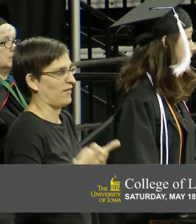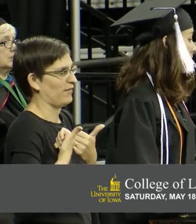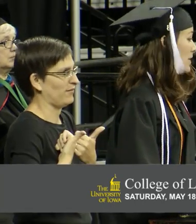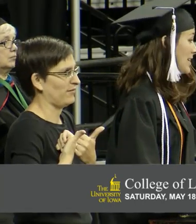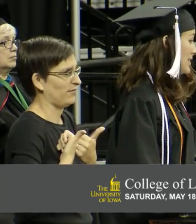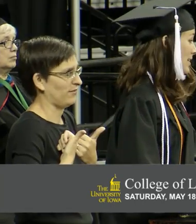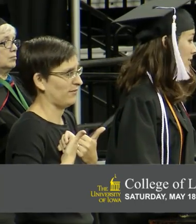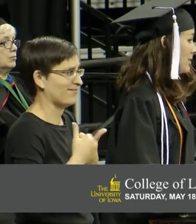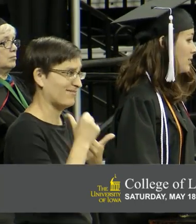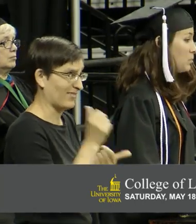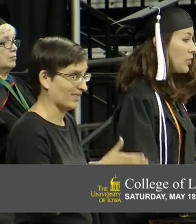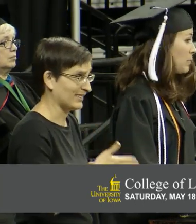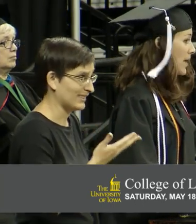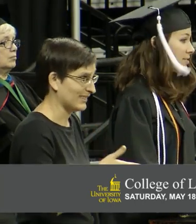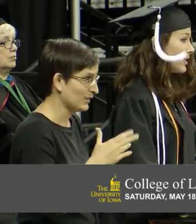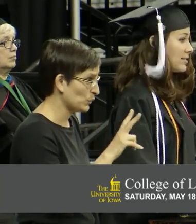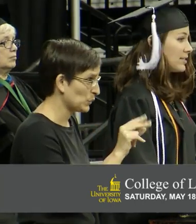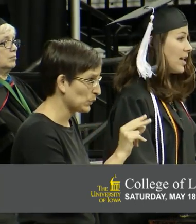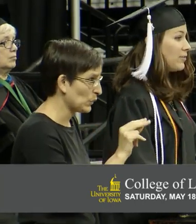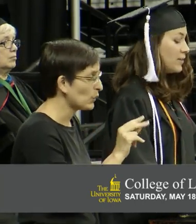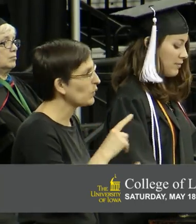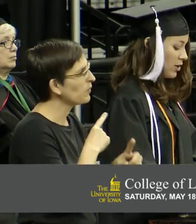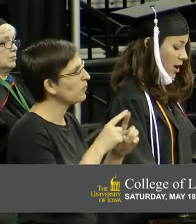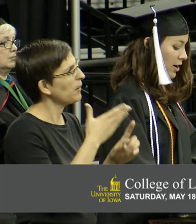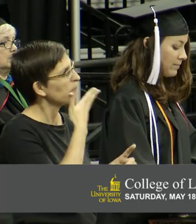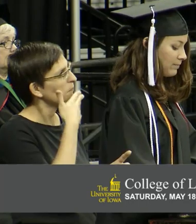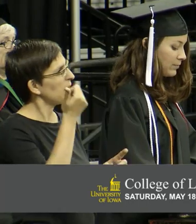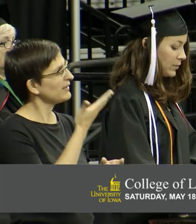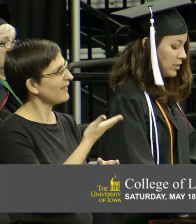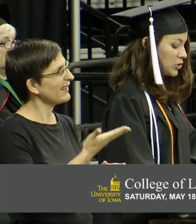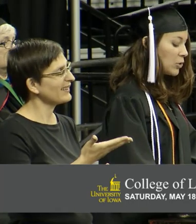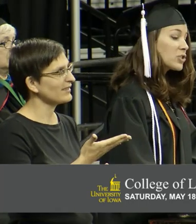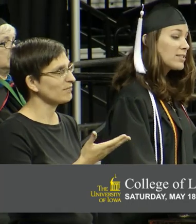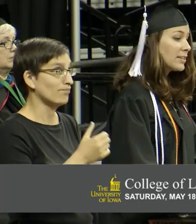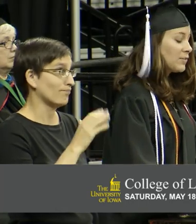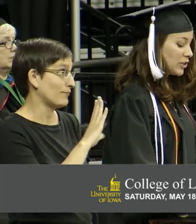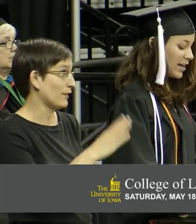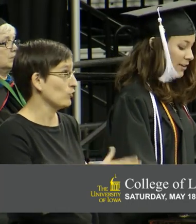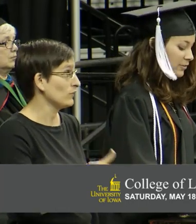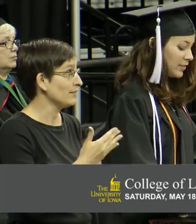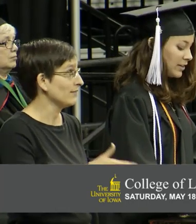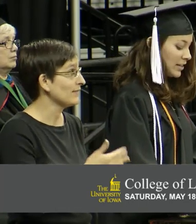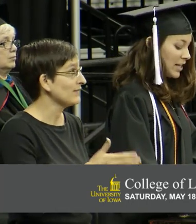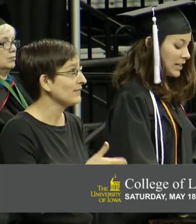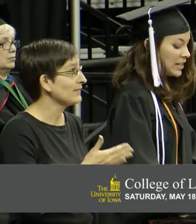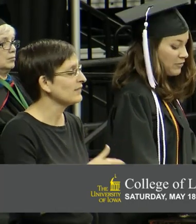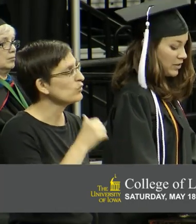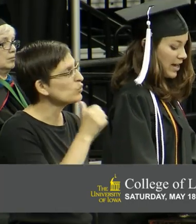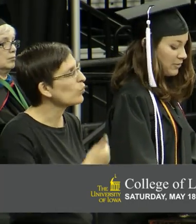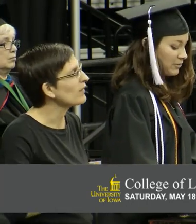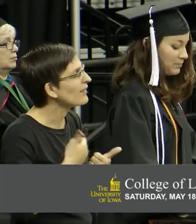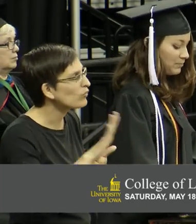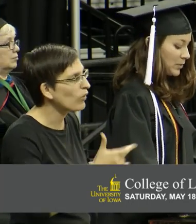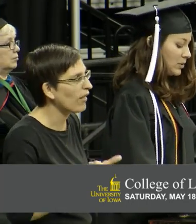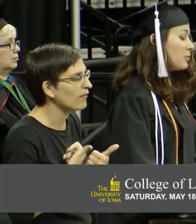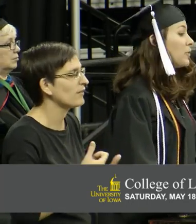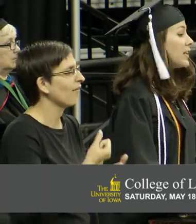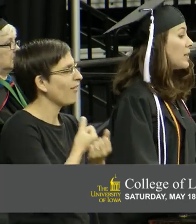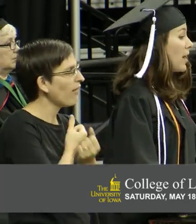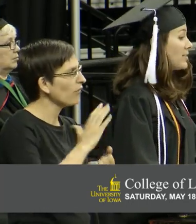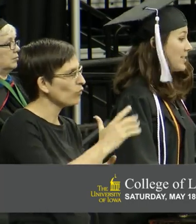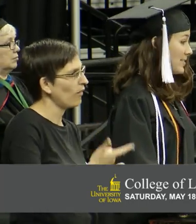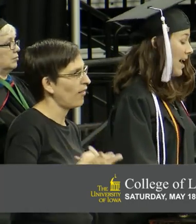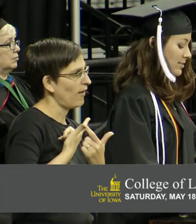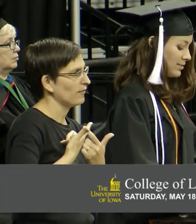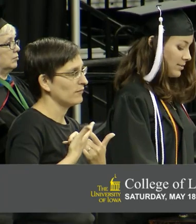not going to be easy, but the best things in life never are. Don't just live your life, love your life.